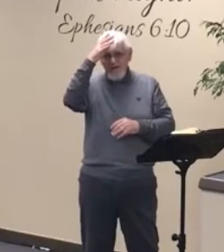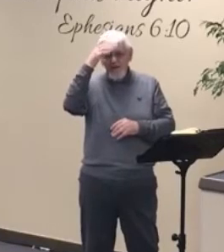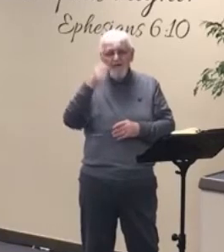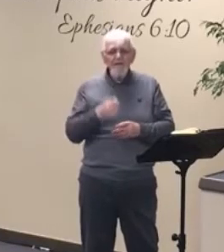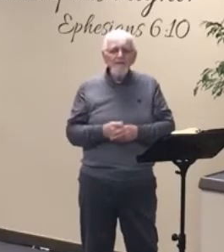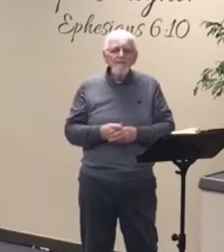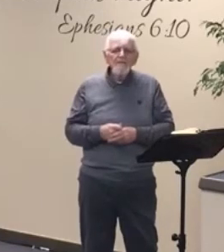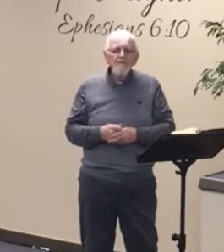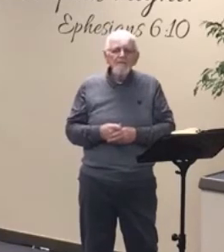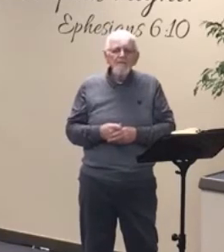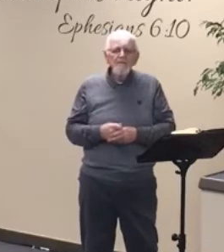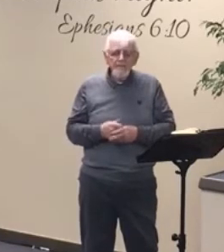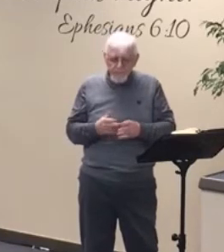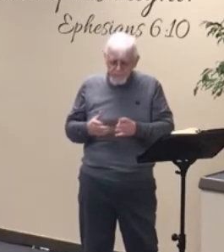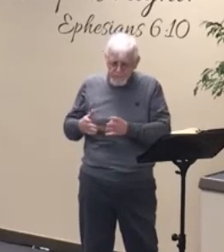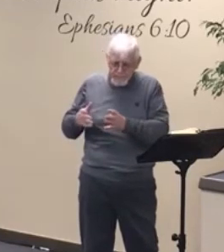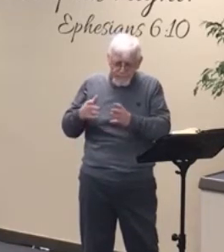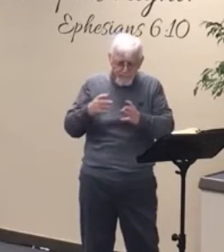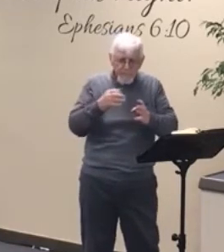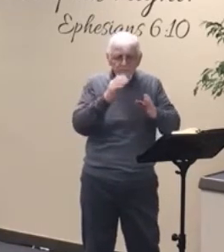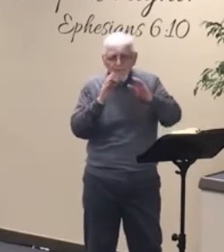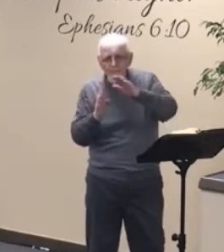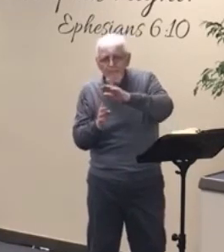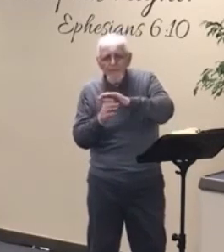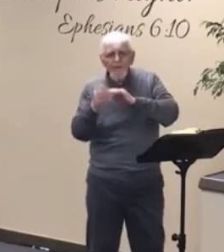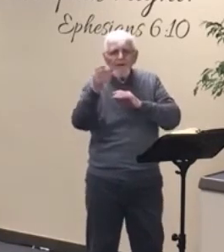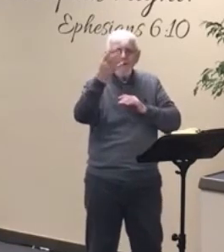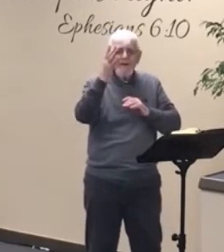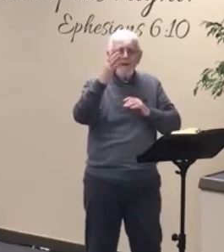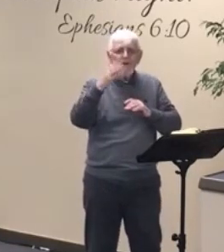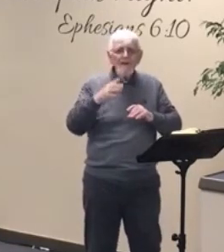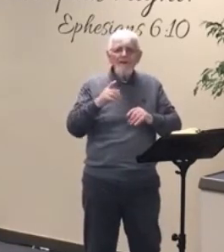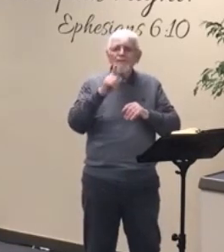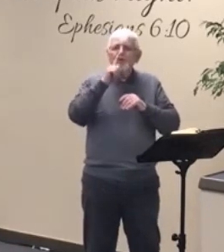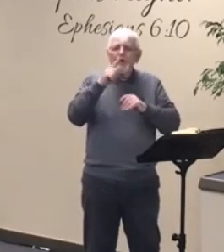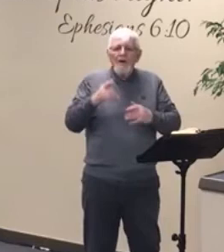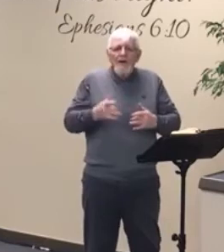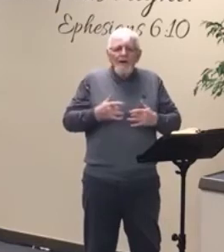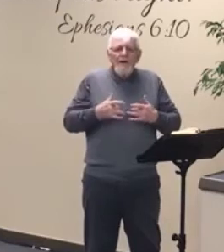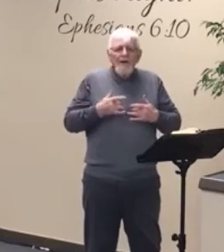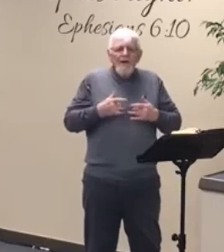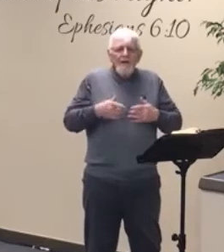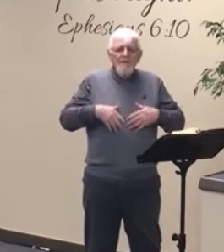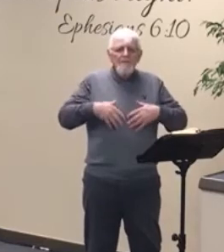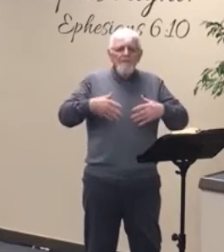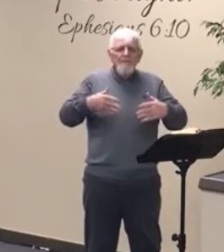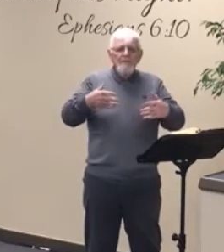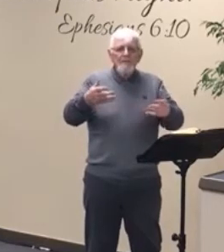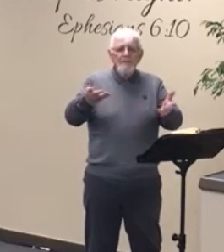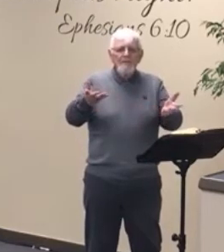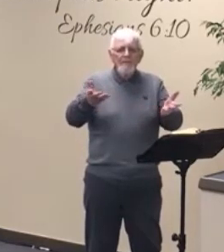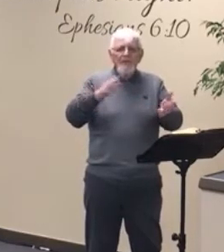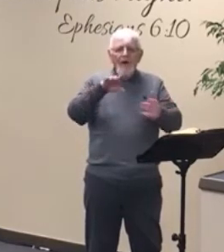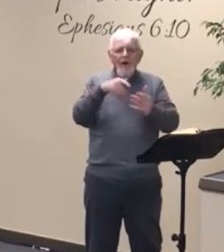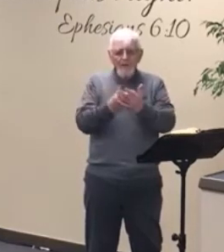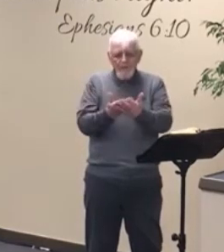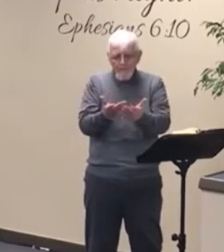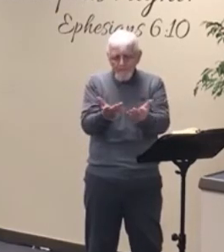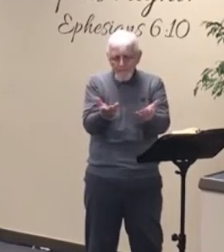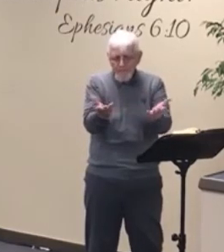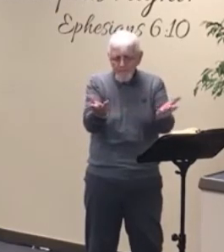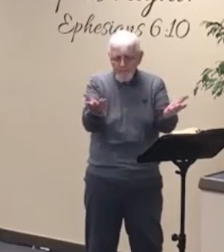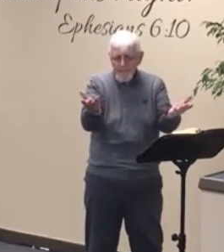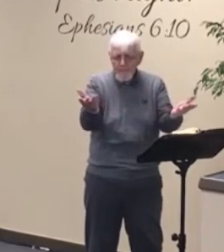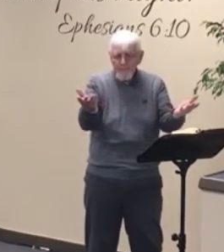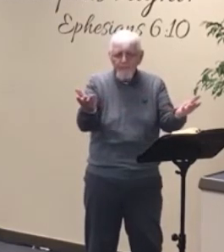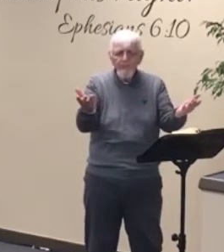In the process of humility, God will have your true feelings revealed. It's all laid out